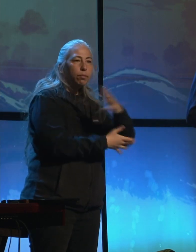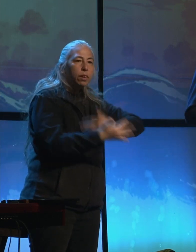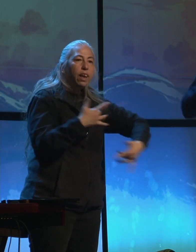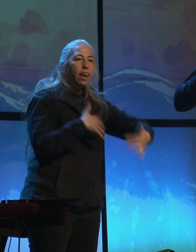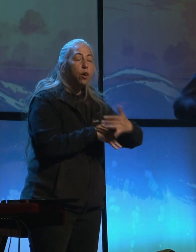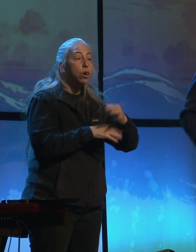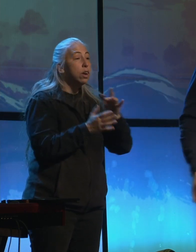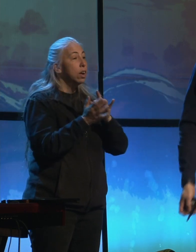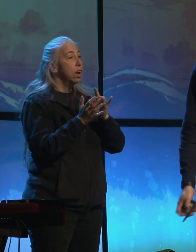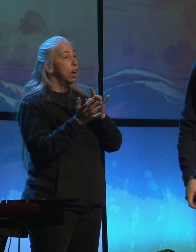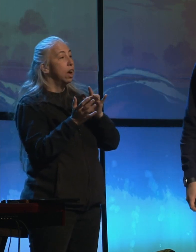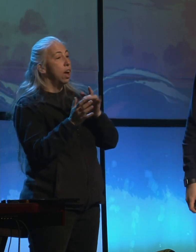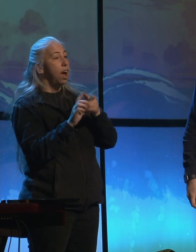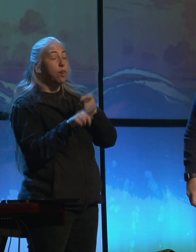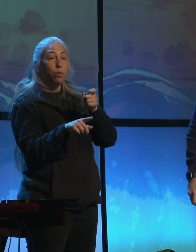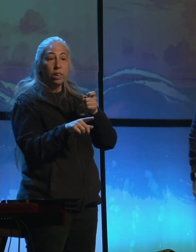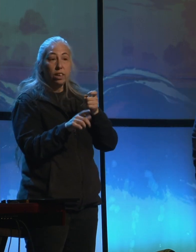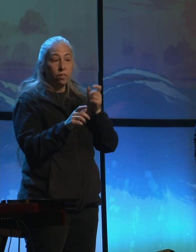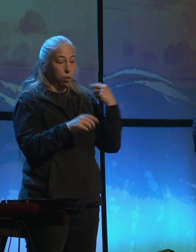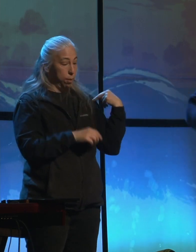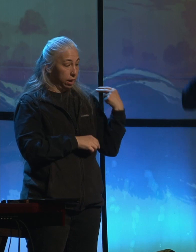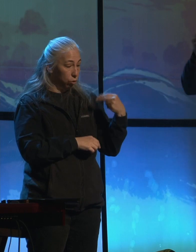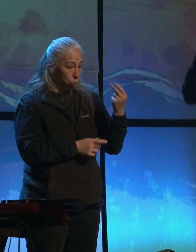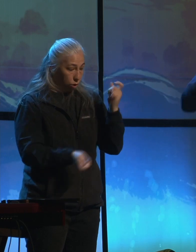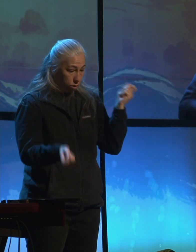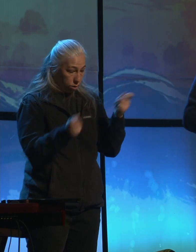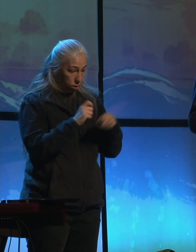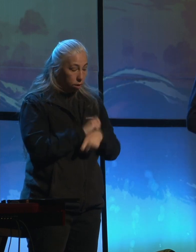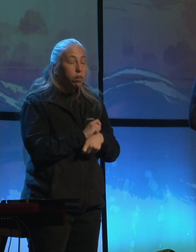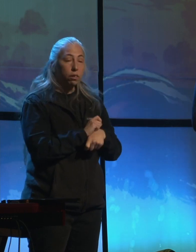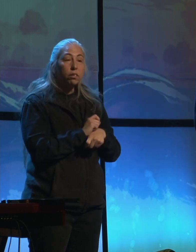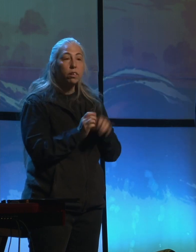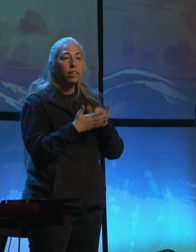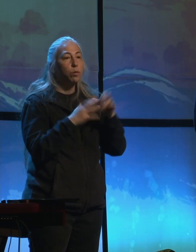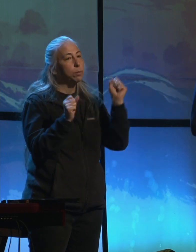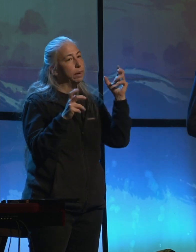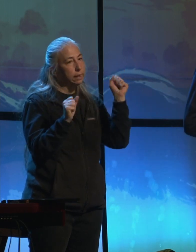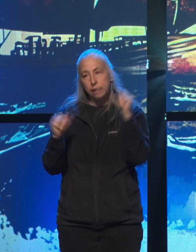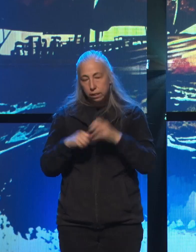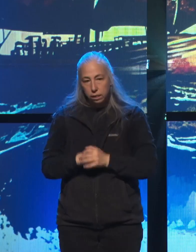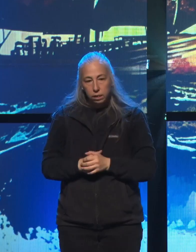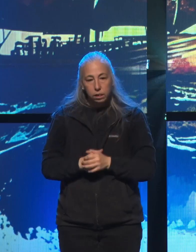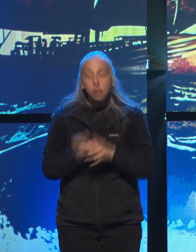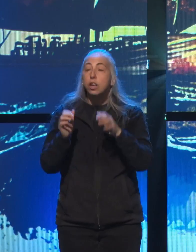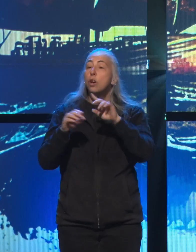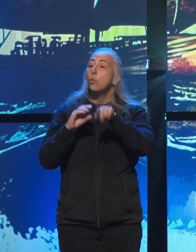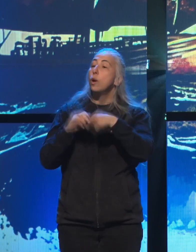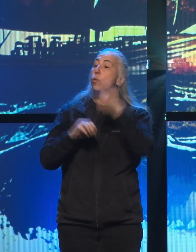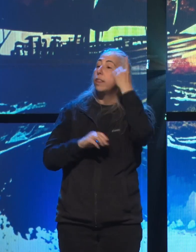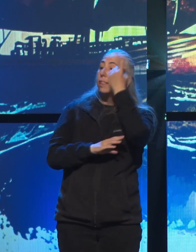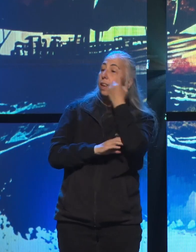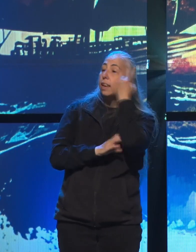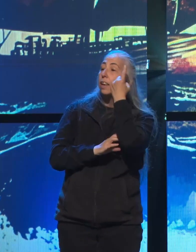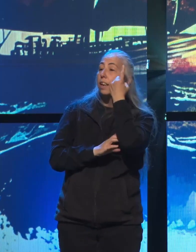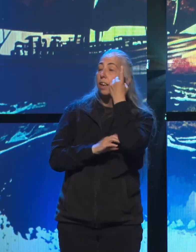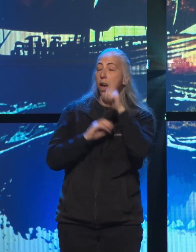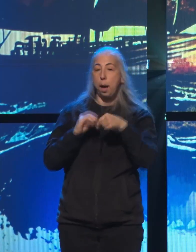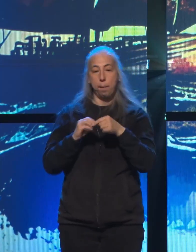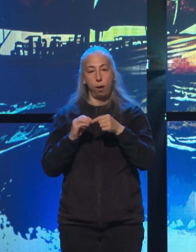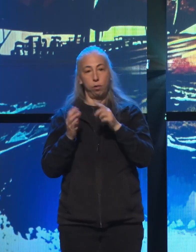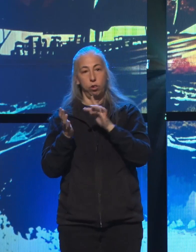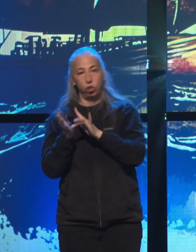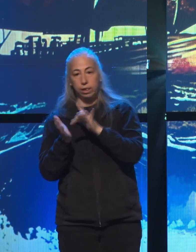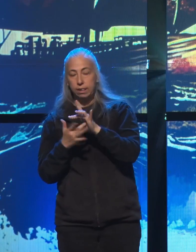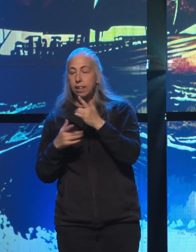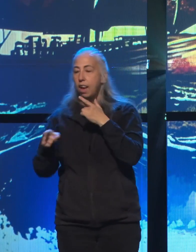historical perspective, in case you're interested. But here's what I don't want us to miss. When we think about Jesus, who could recognize this I